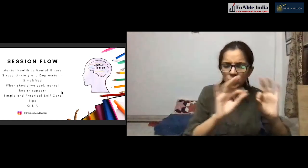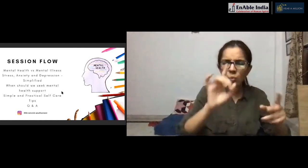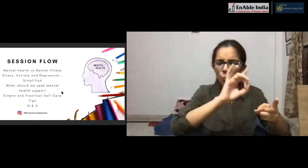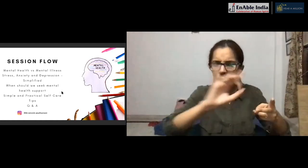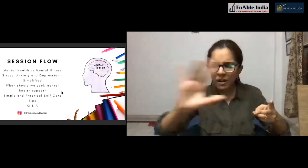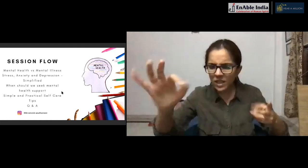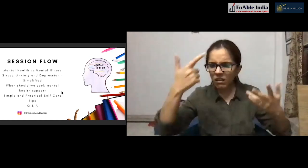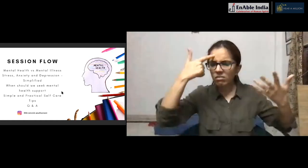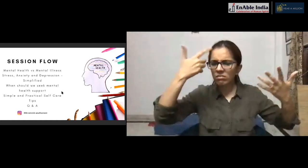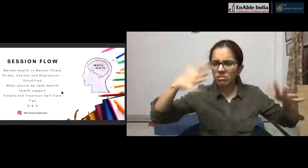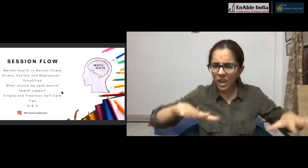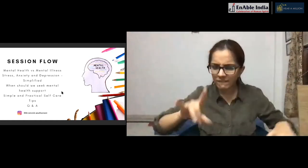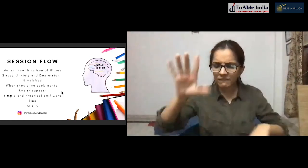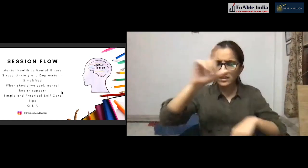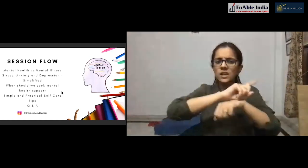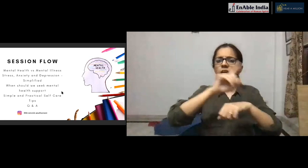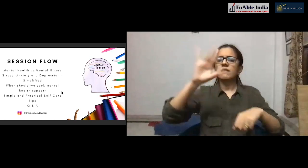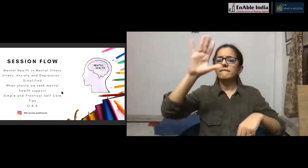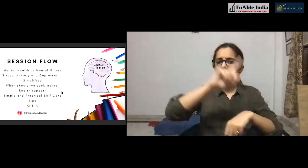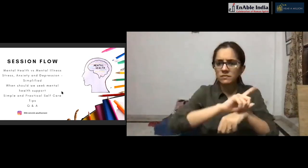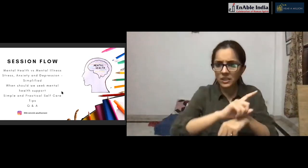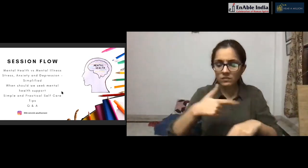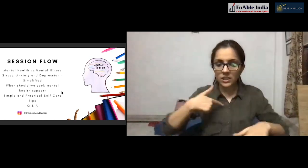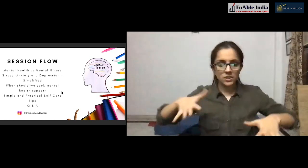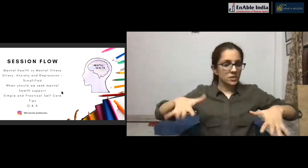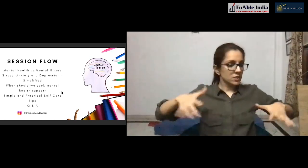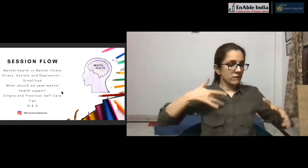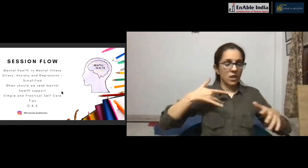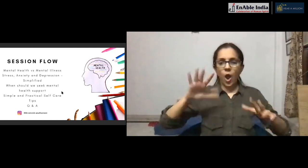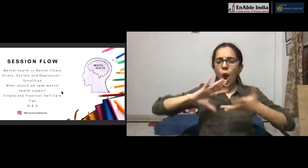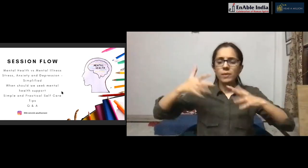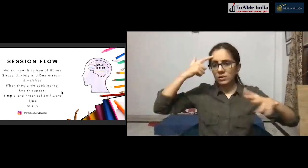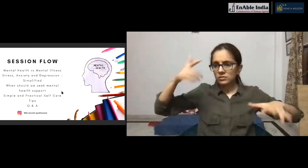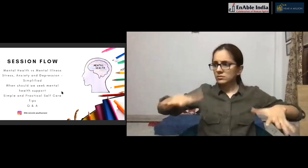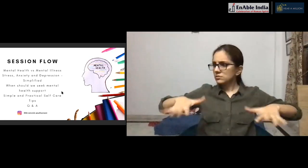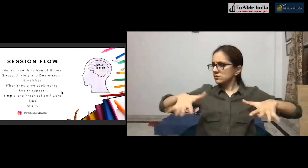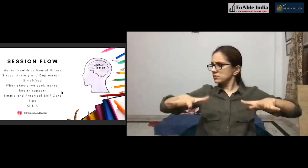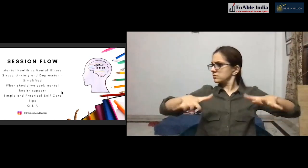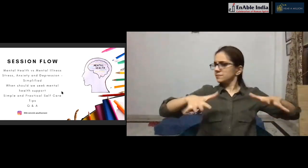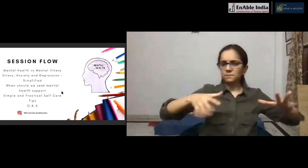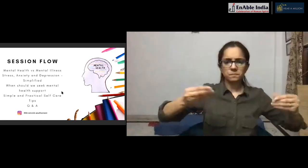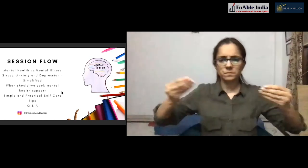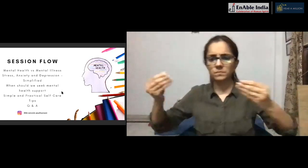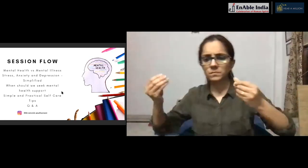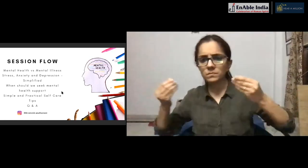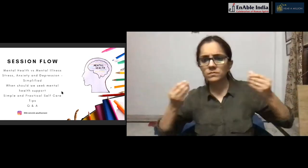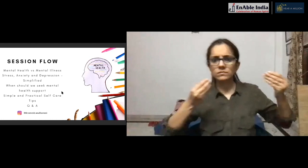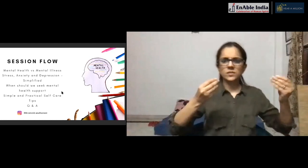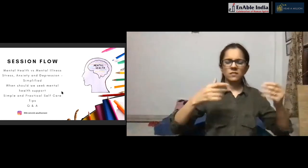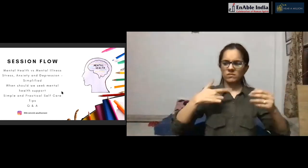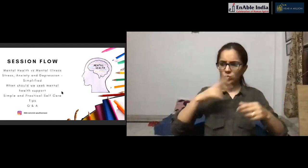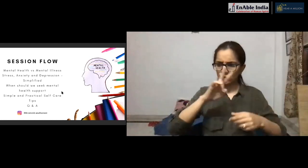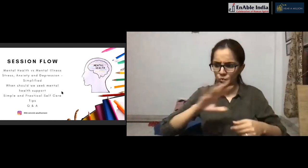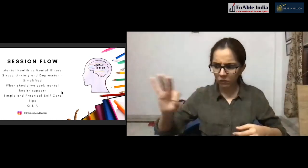10 days or 15 days, like, let's say you have anxiety, you get anxious about things, and that is happening for 2-3 weeks